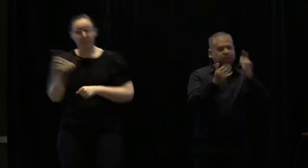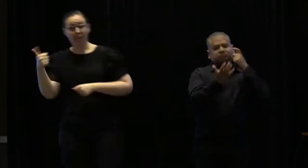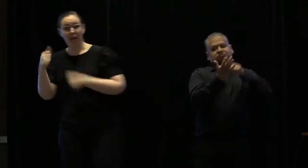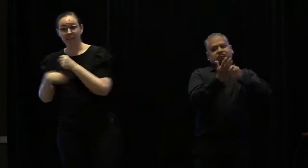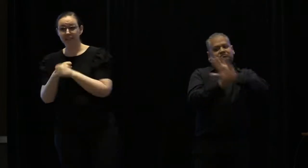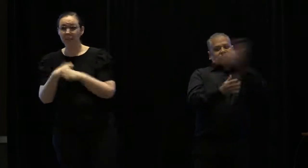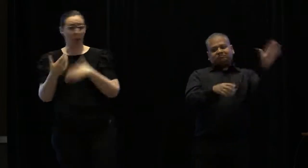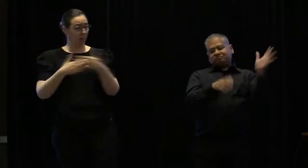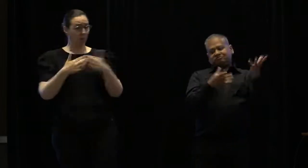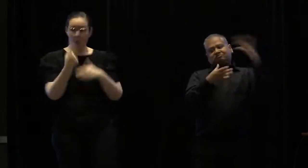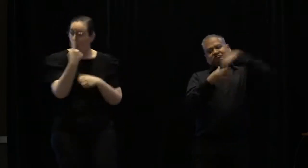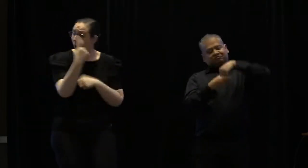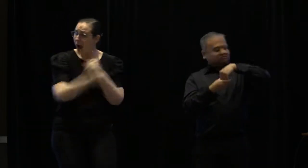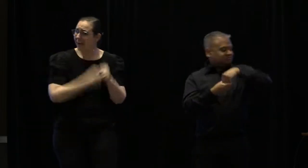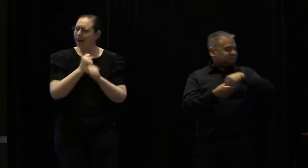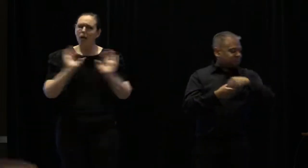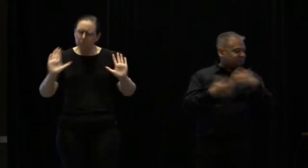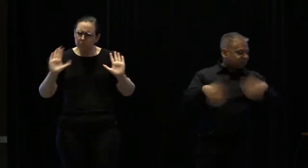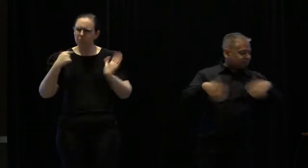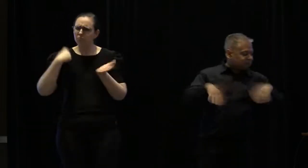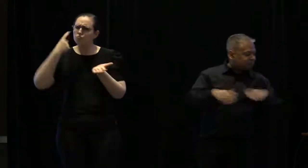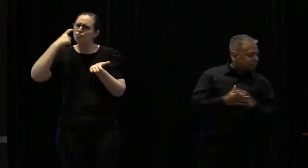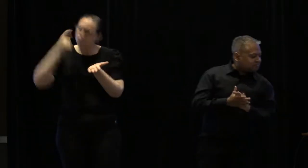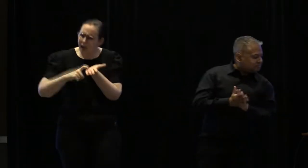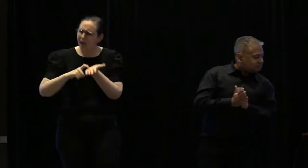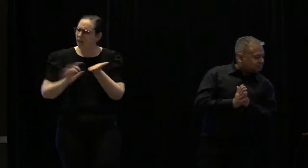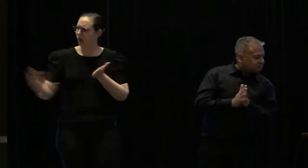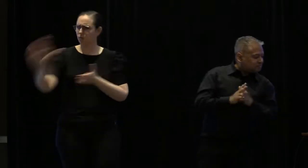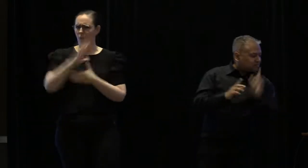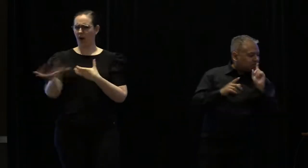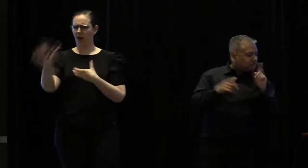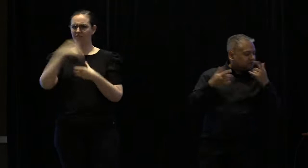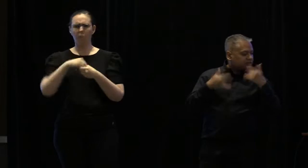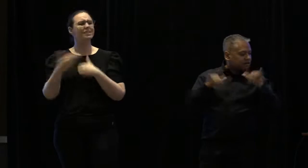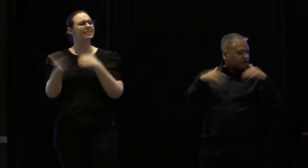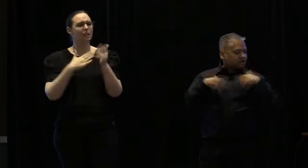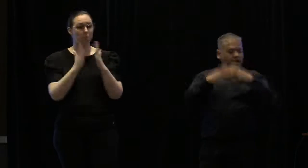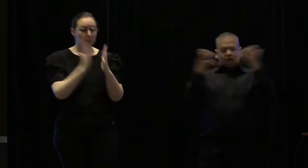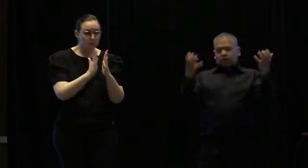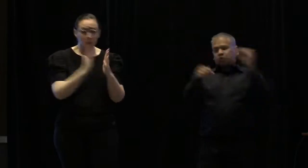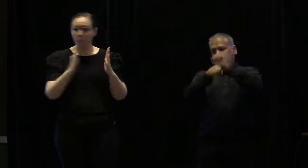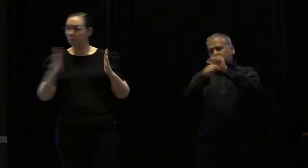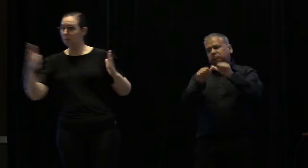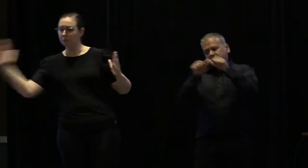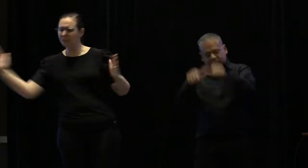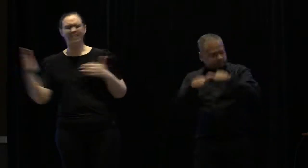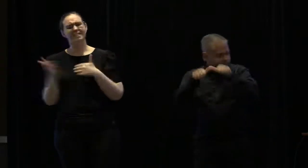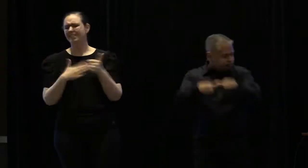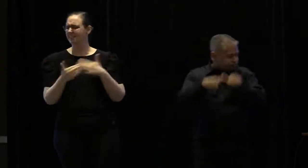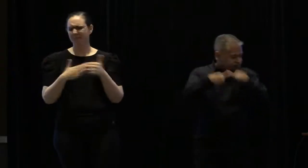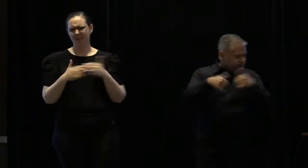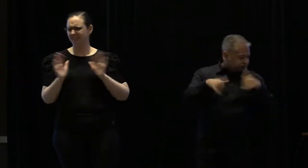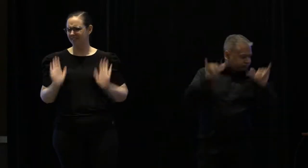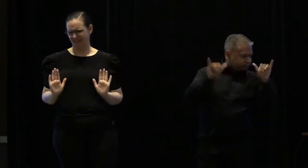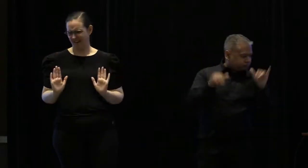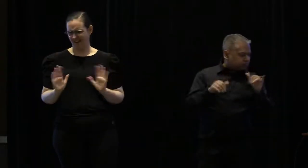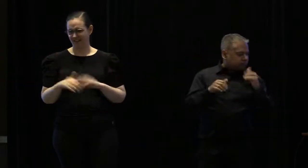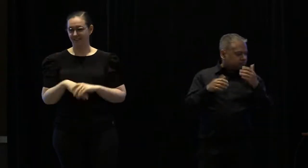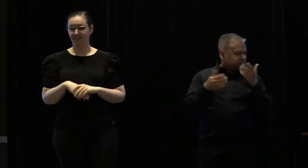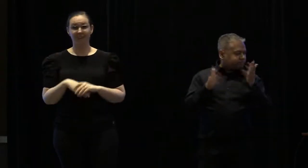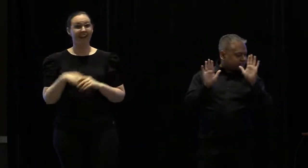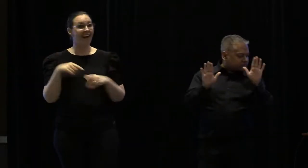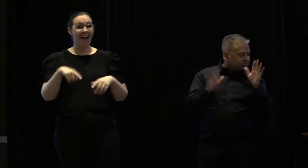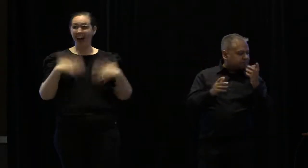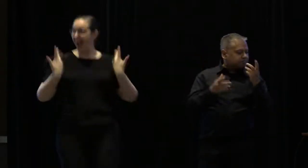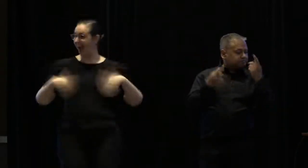20, 50 years, even 1 year of your time. Thank you so much. And I want to acknowledge you for your work. We have more work to